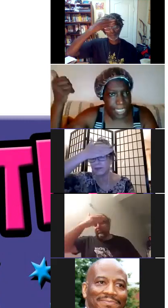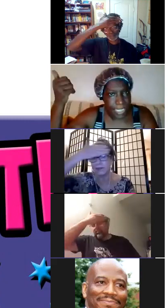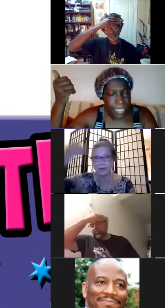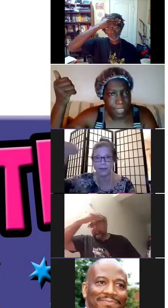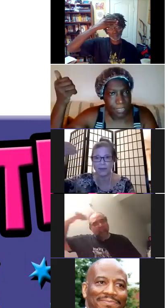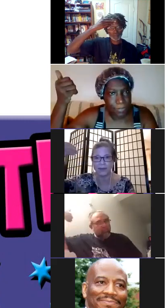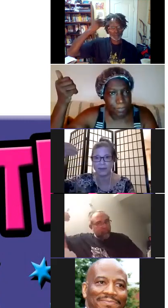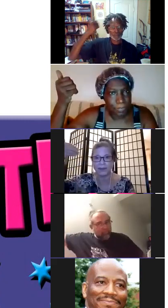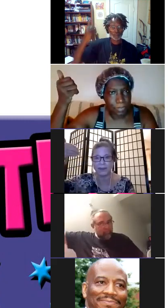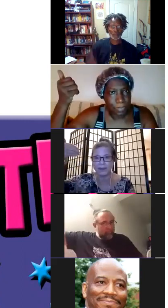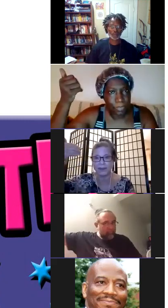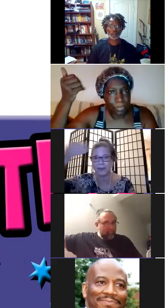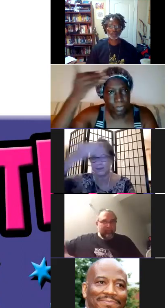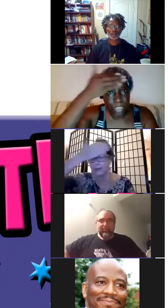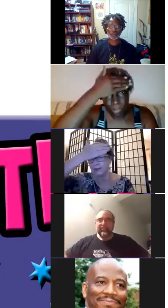Forget.